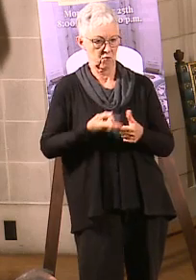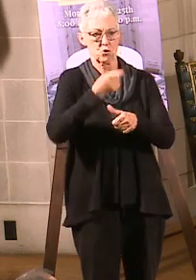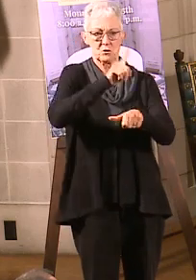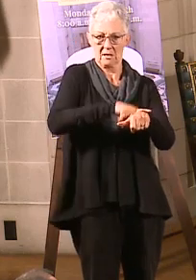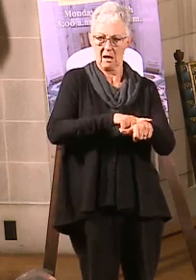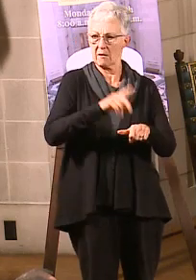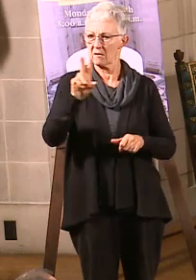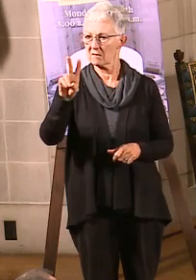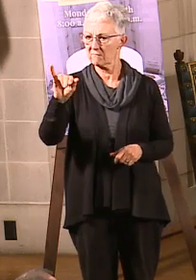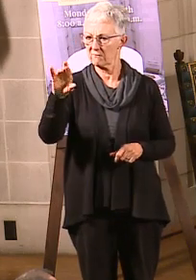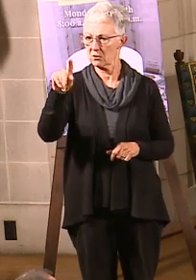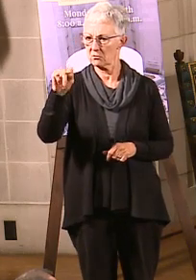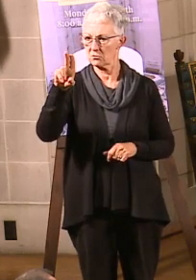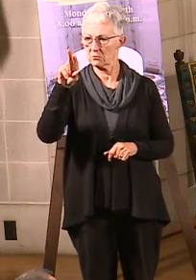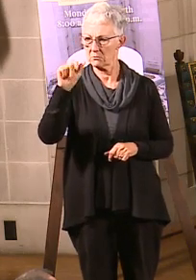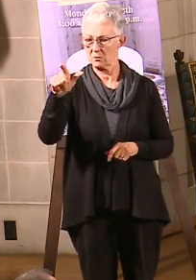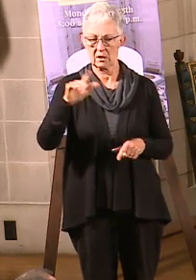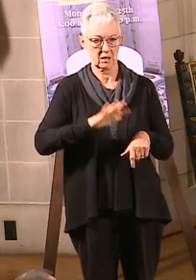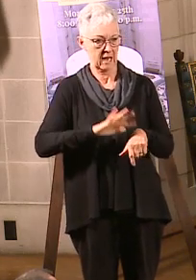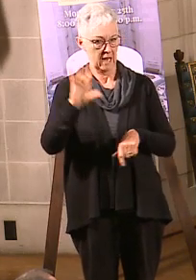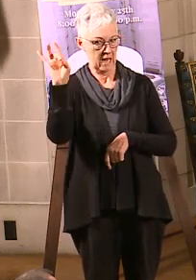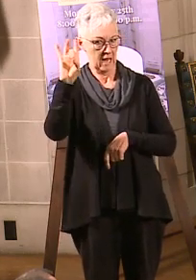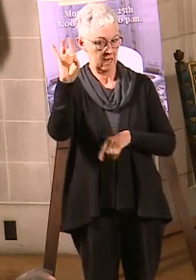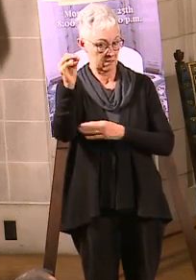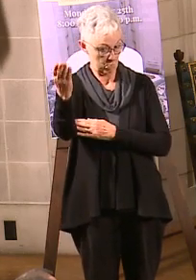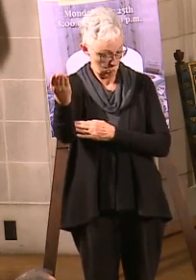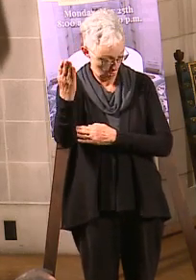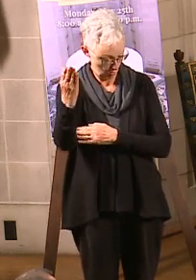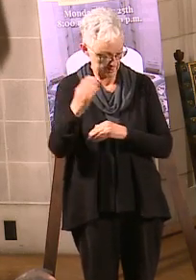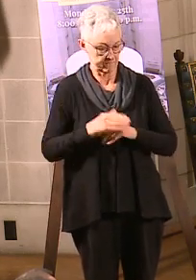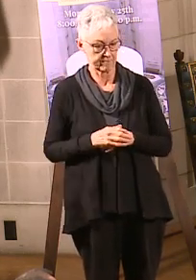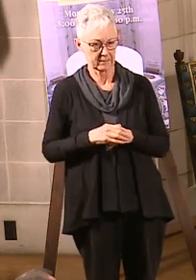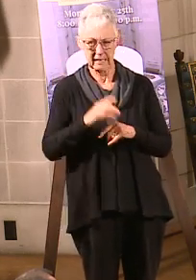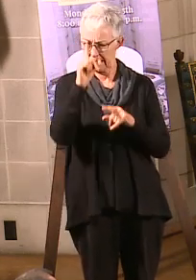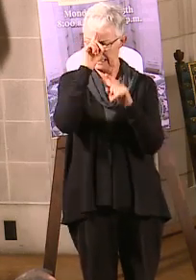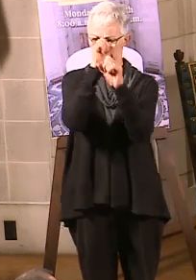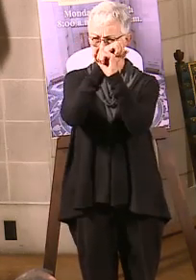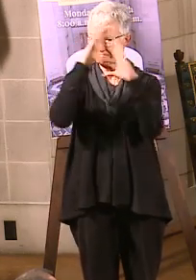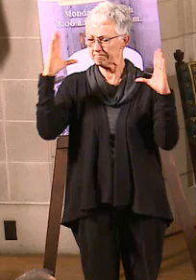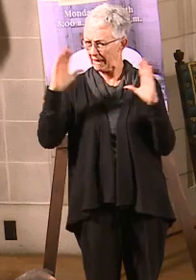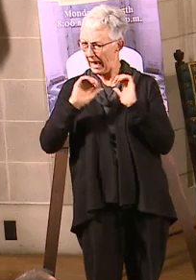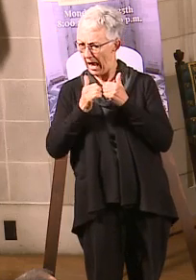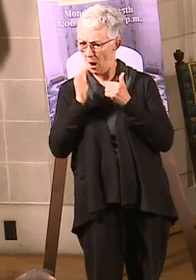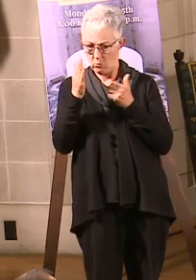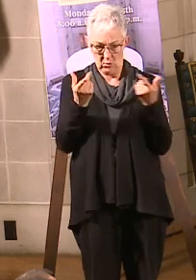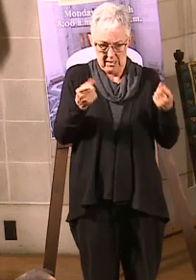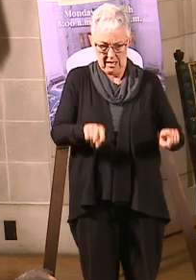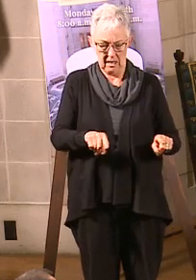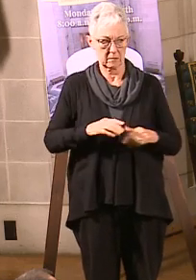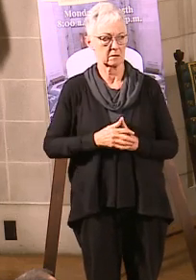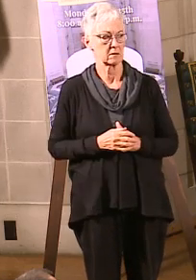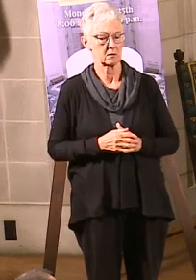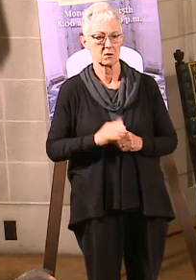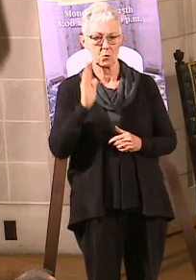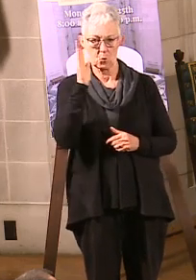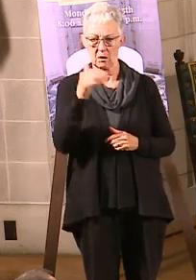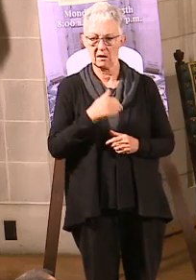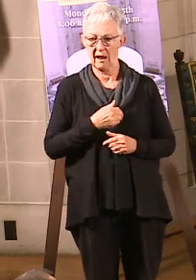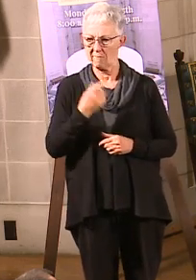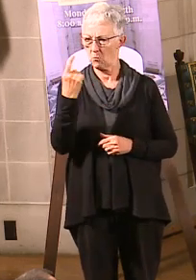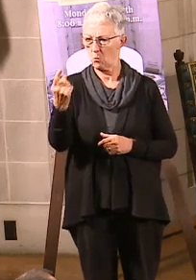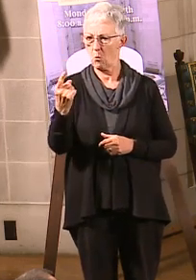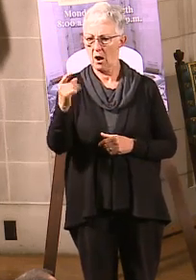in the morning in the center of the Rotunda. And here's the vision. You will have a single, very large candle on